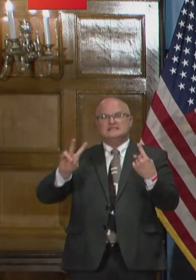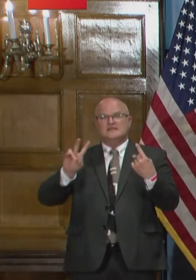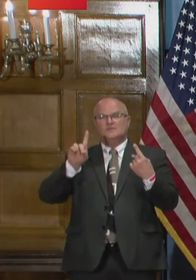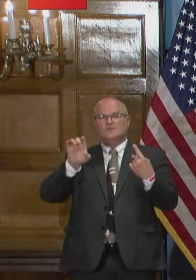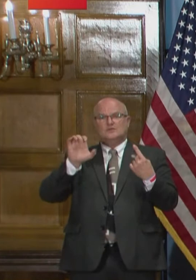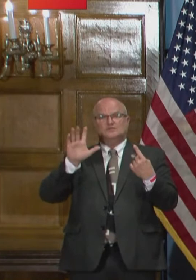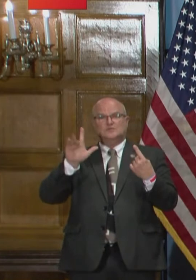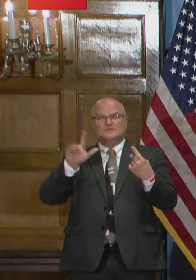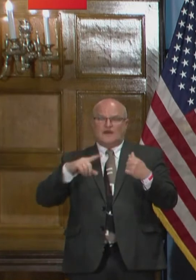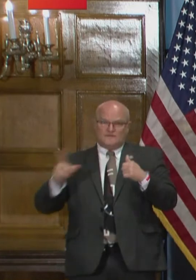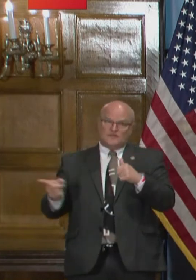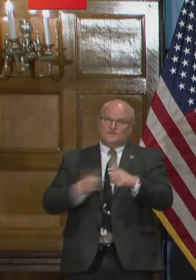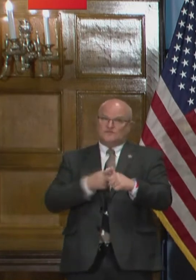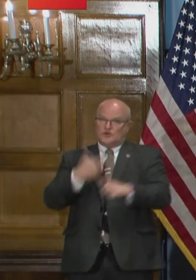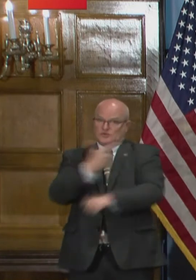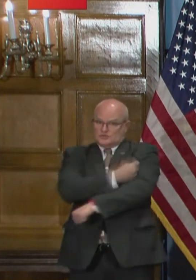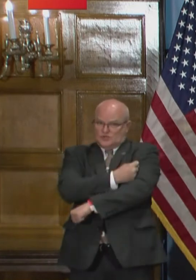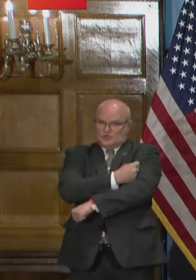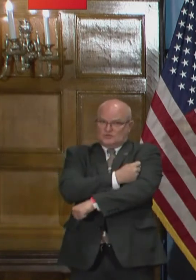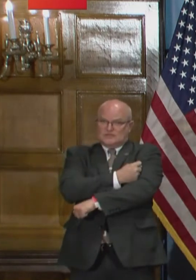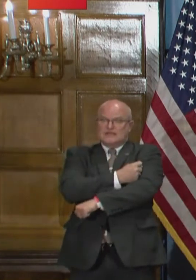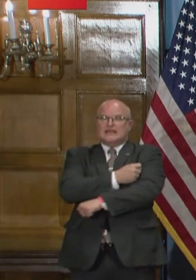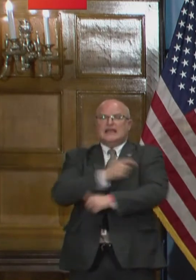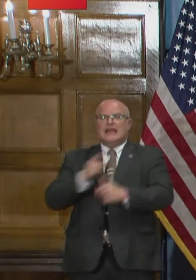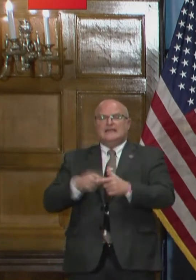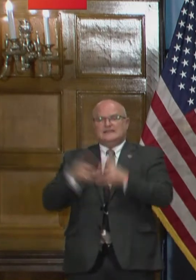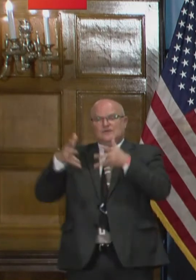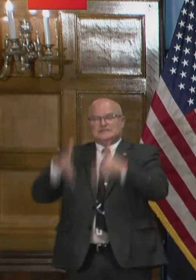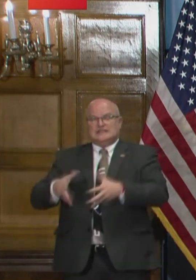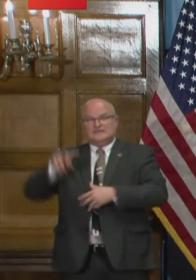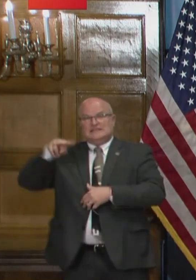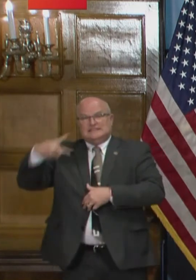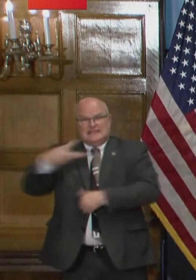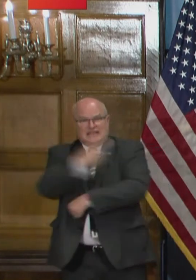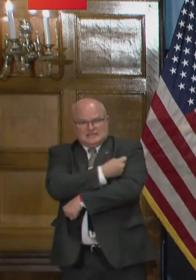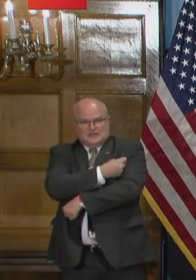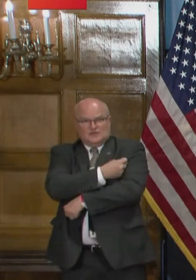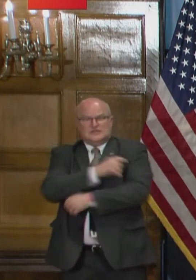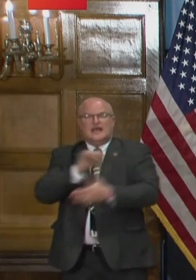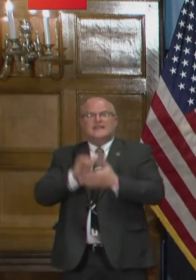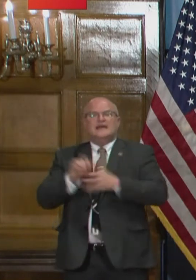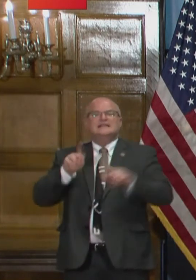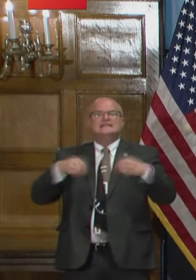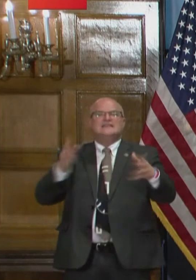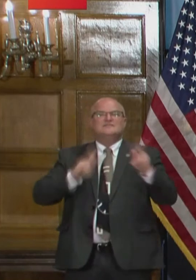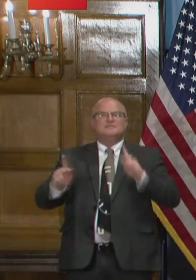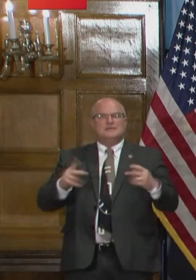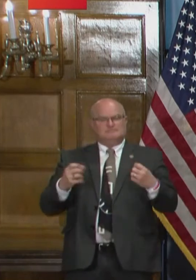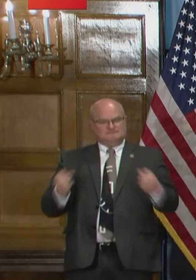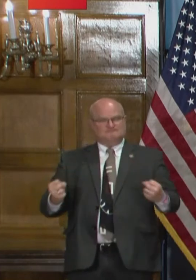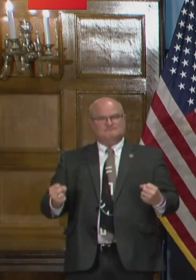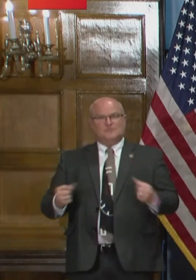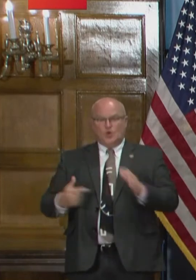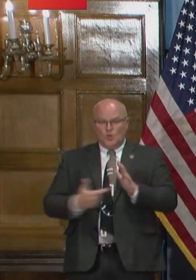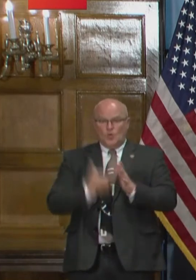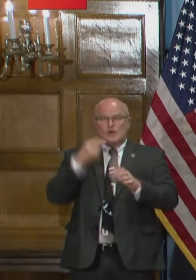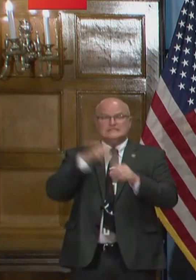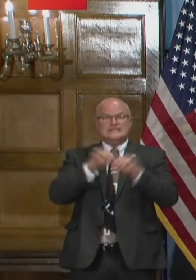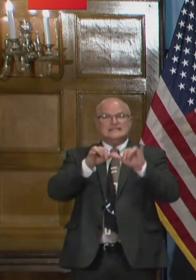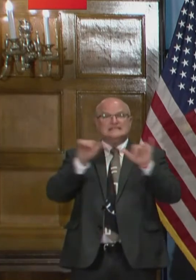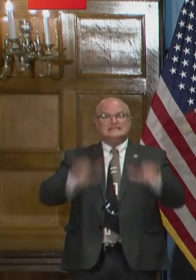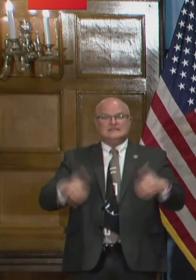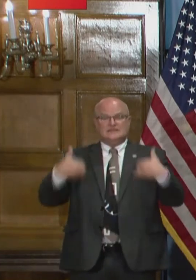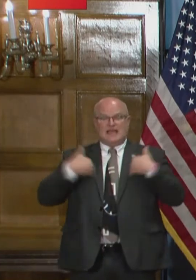37,125 are first dose. The rest are second dose, and that should give people confidence that once you're in the system of